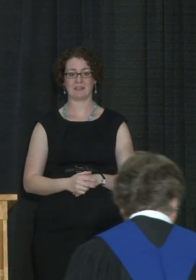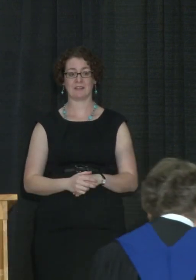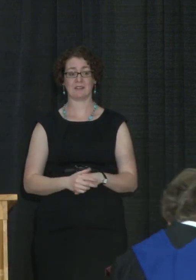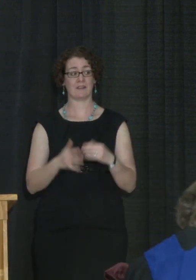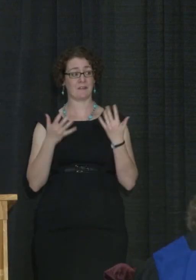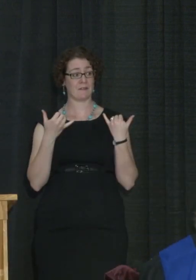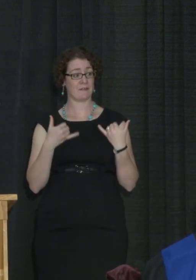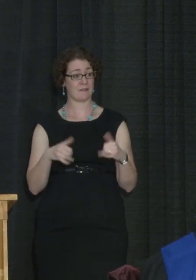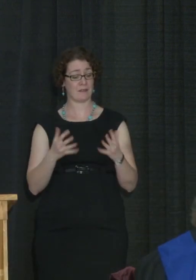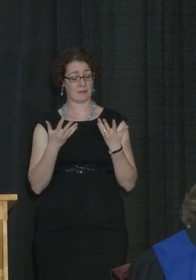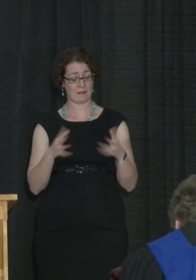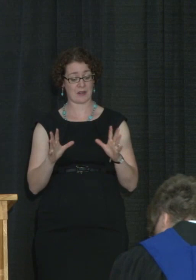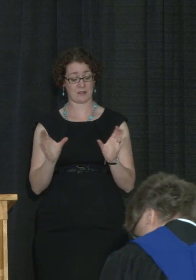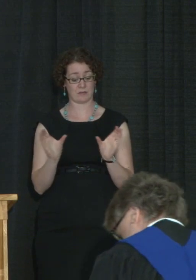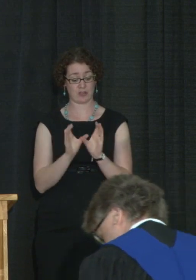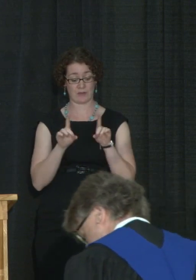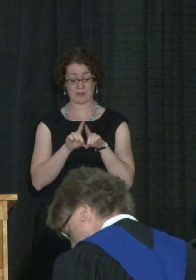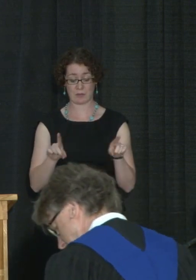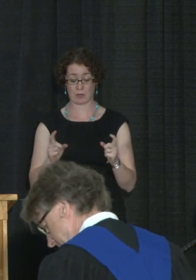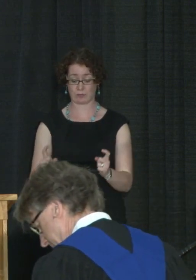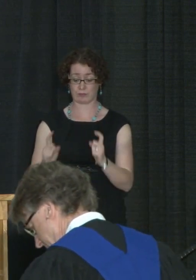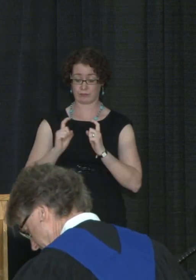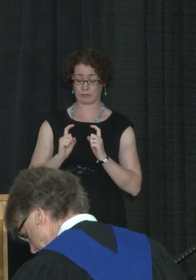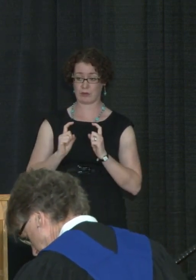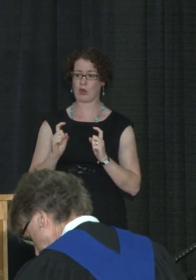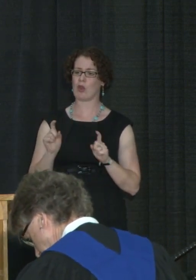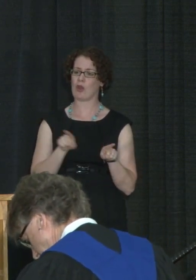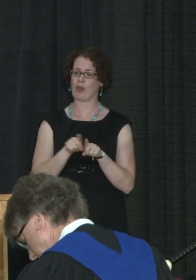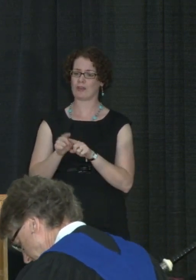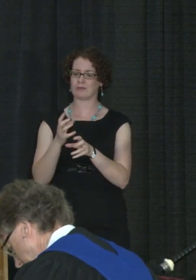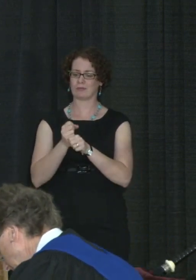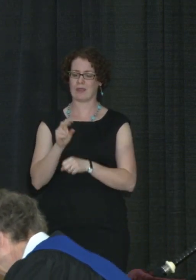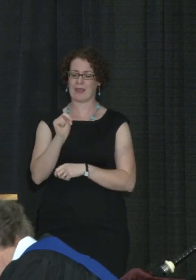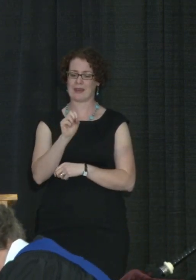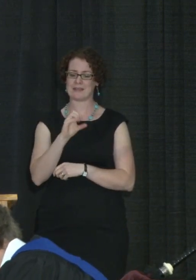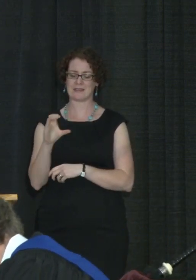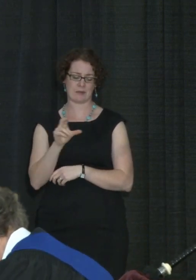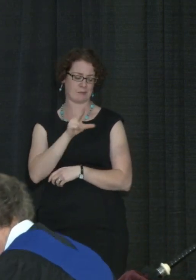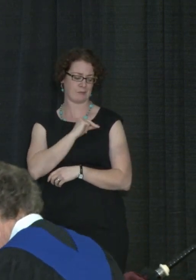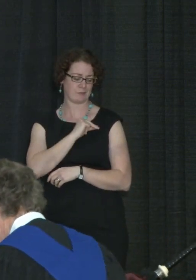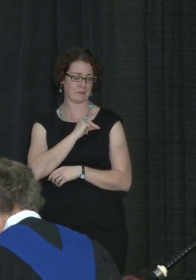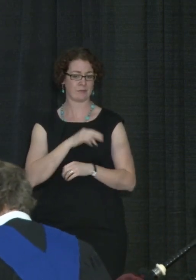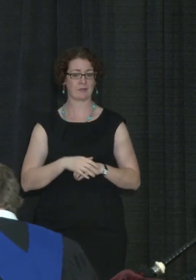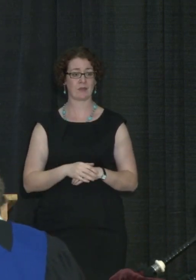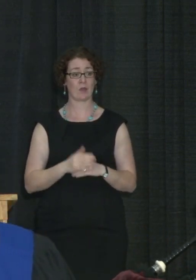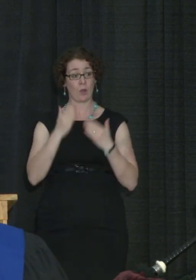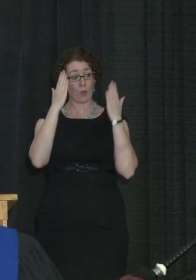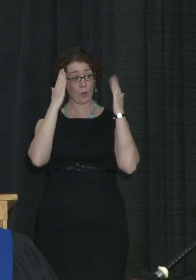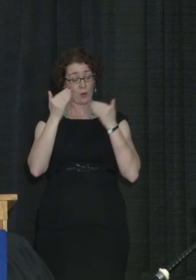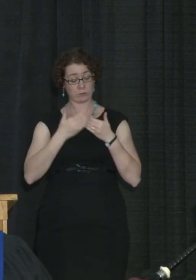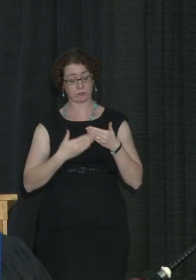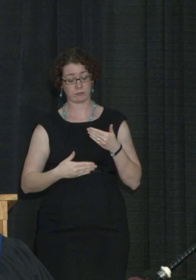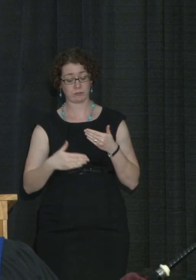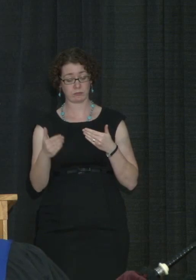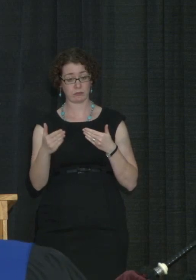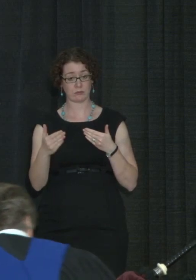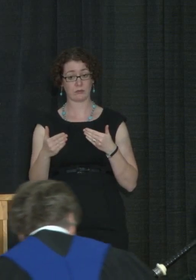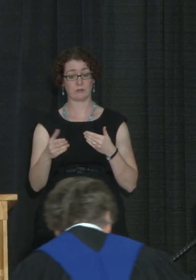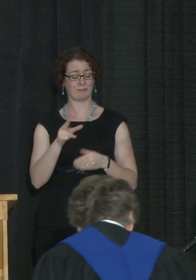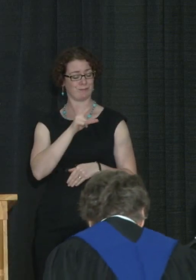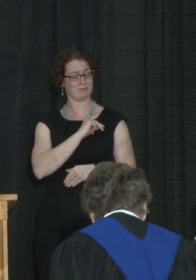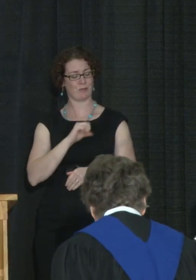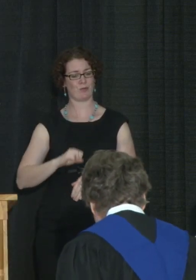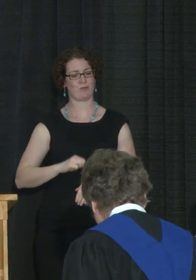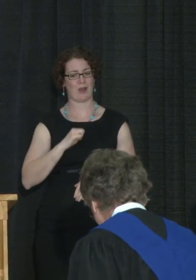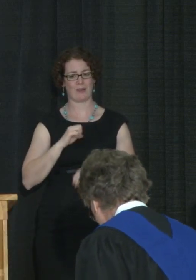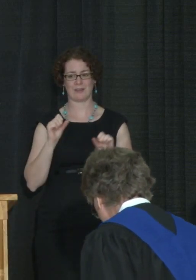After receiving your credential on stage, you were presented with an NSCC alumni pin. We hope from this moment forward, you will wear it